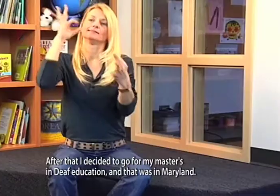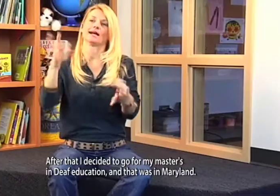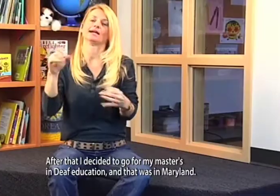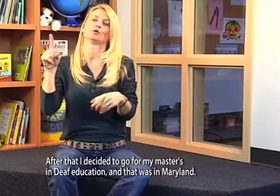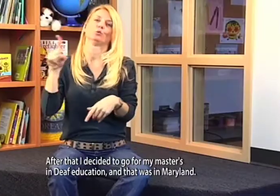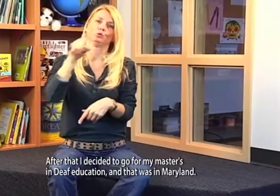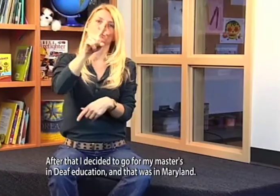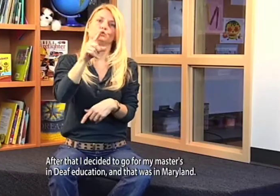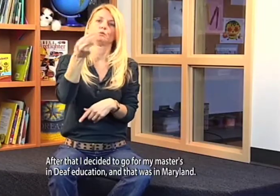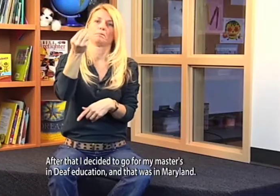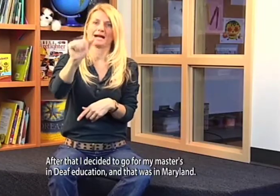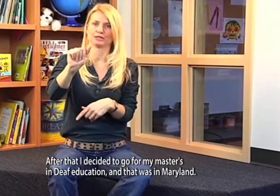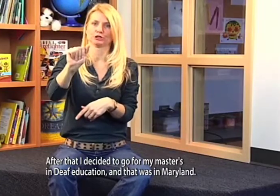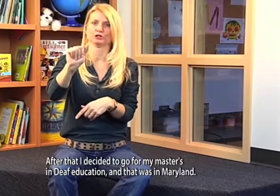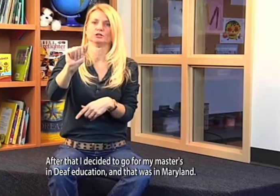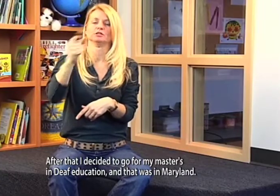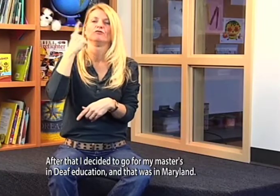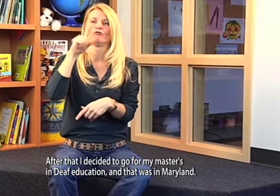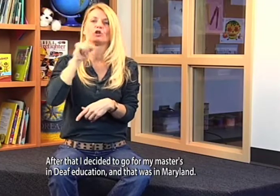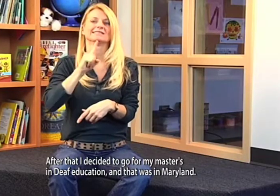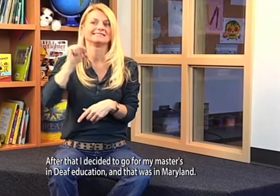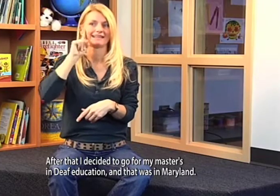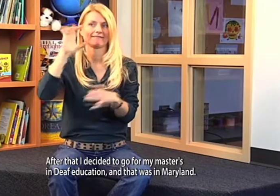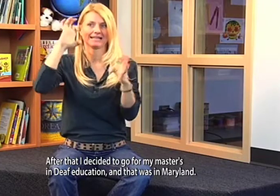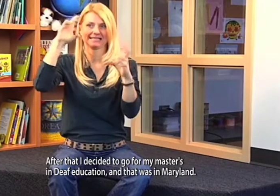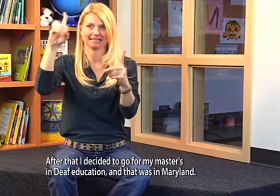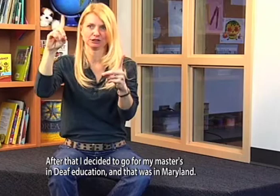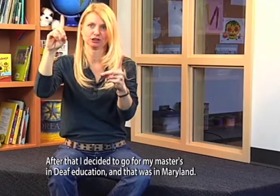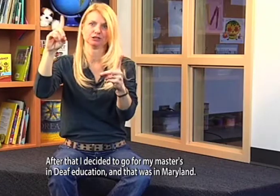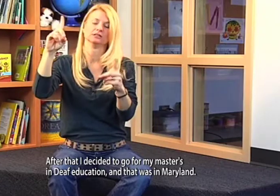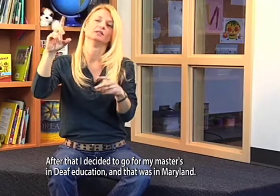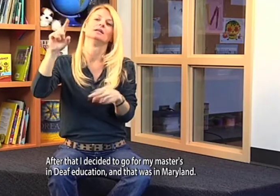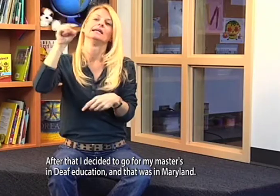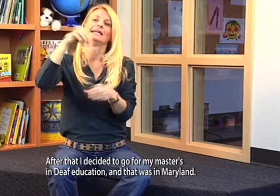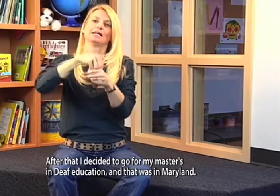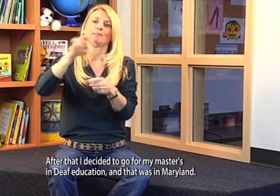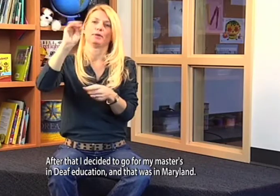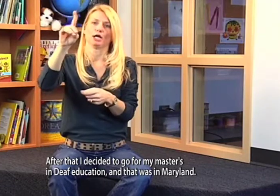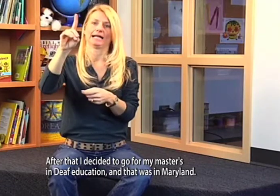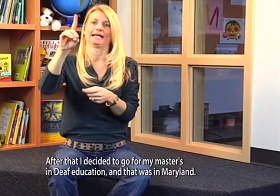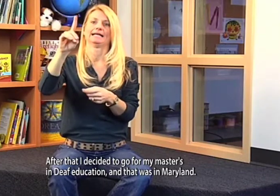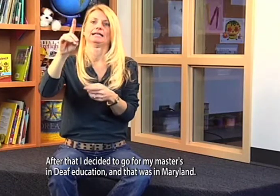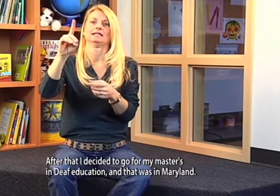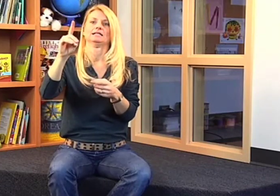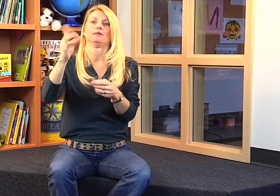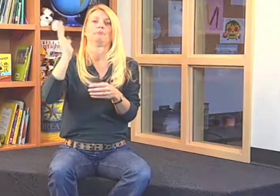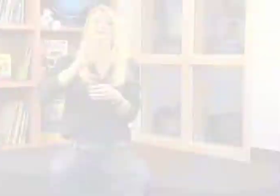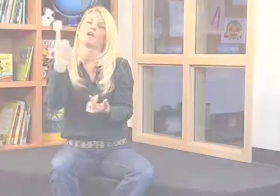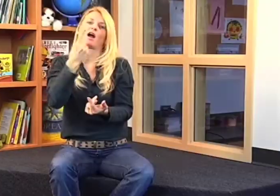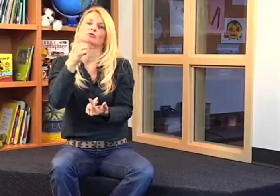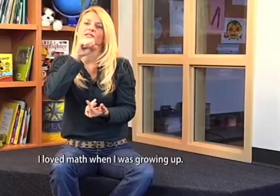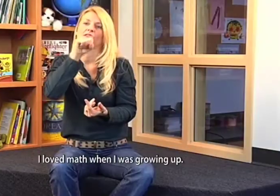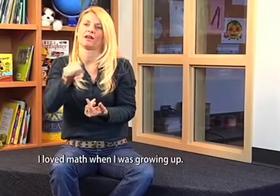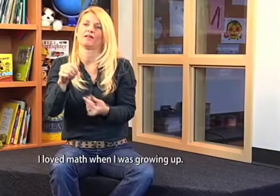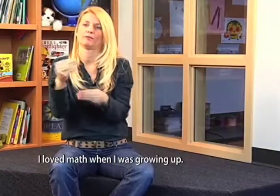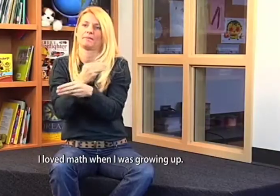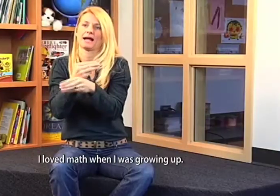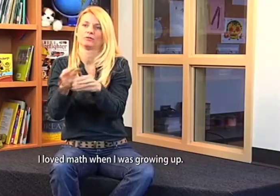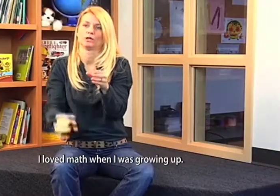And after that, I decided to go for my master's in deaf education, and that was in Maryland. I loved math